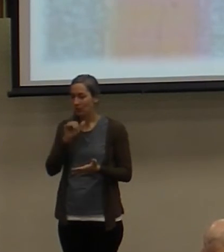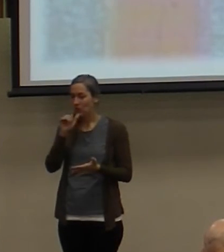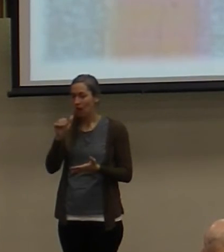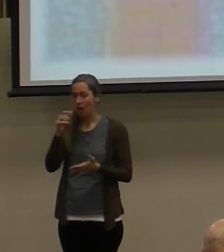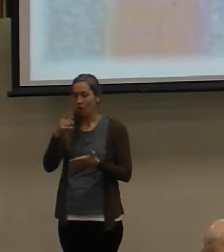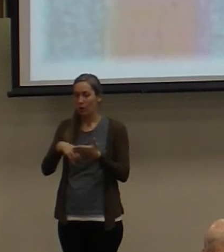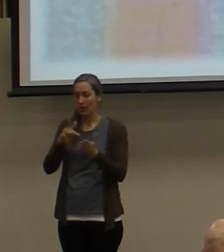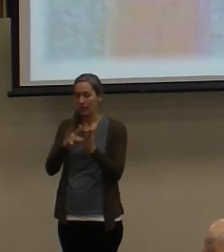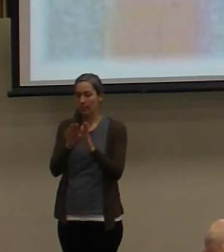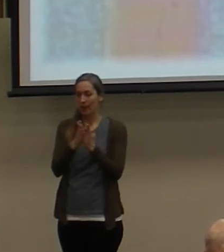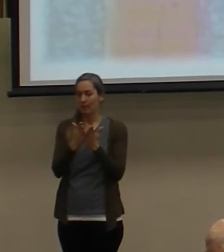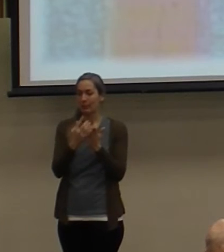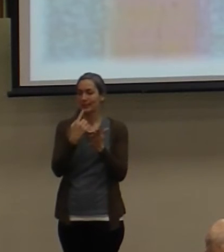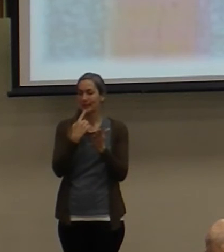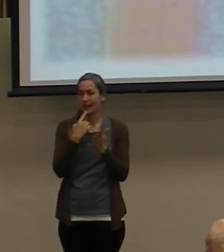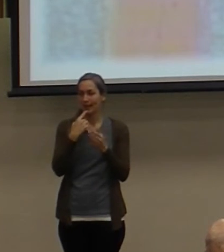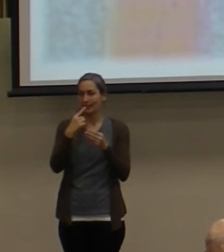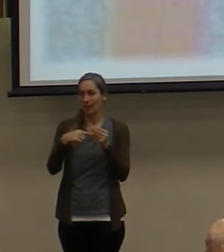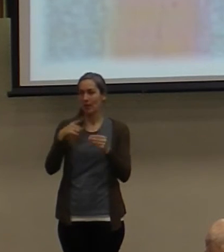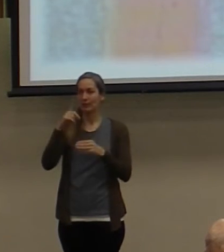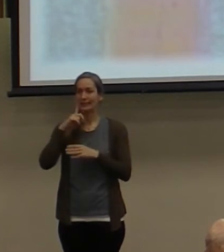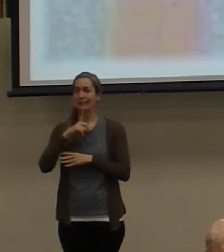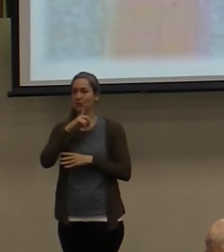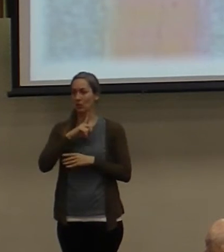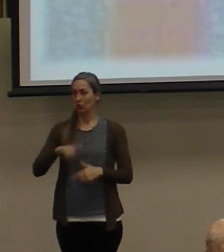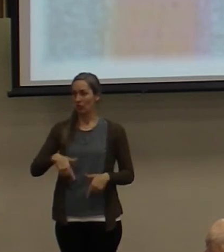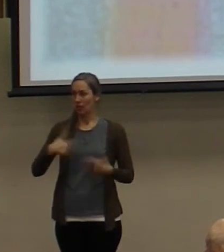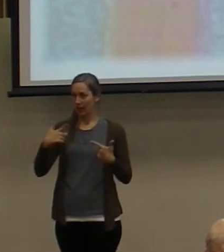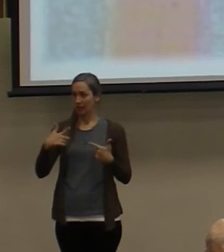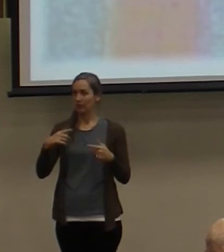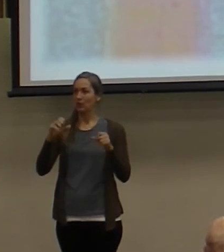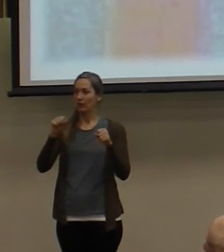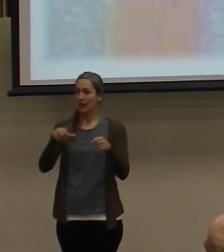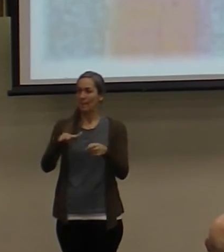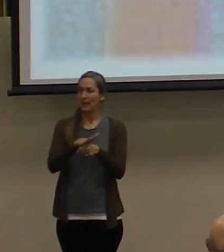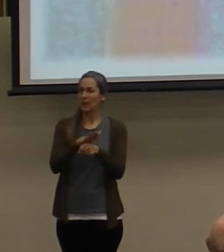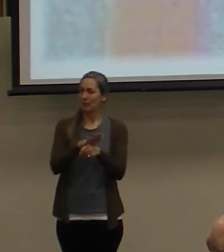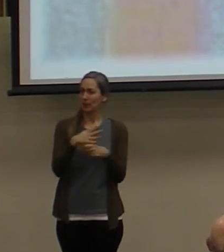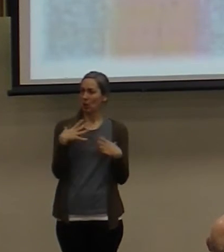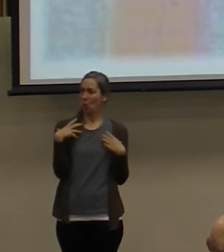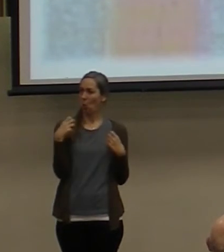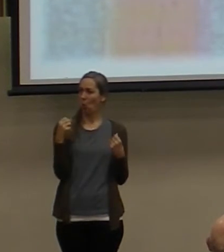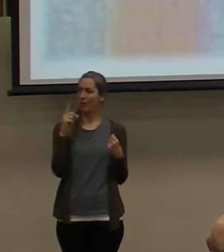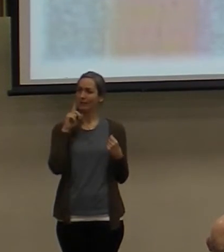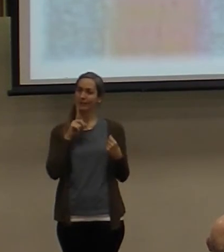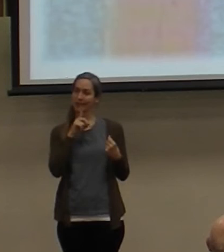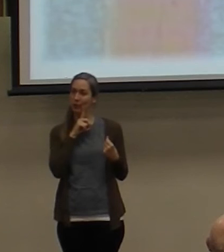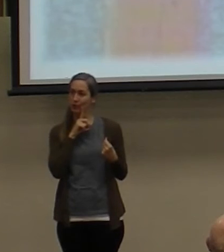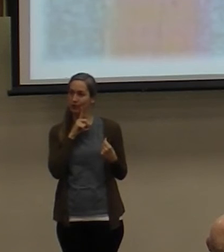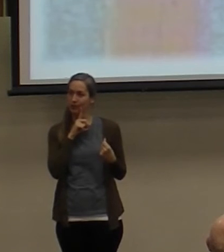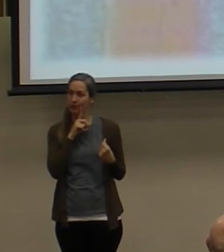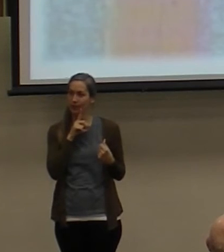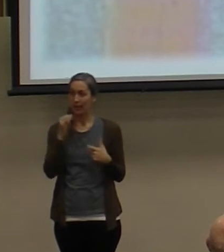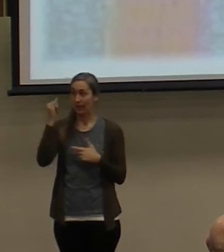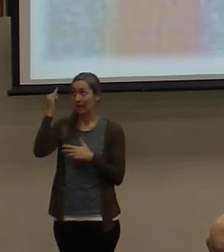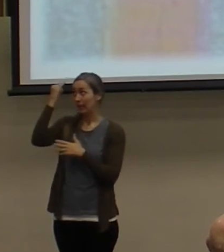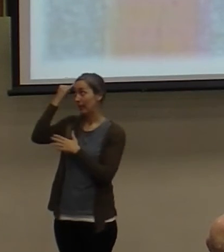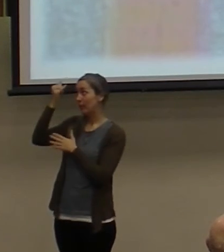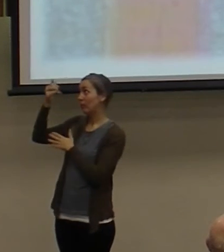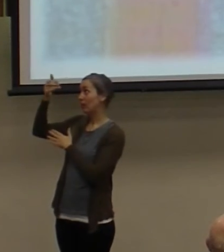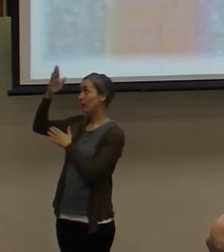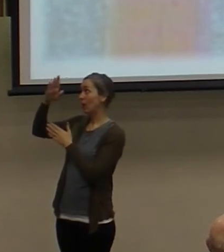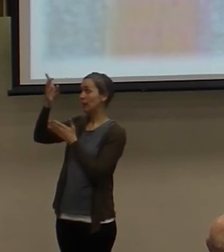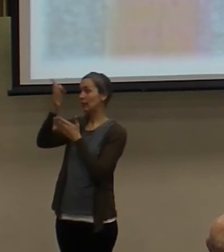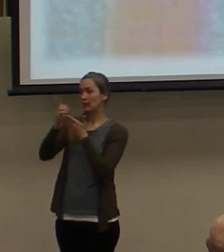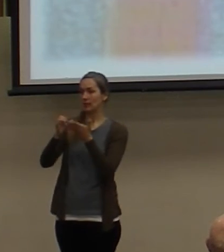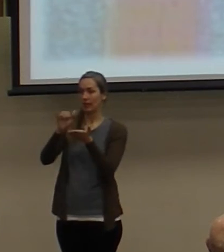You can be complete and whole and a fulfilled person and still be a single person if that's what God designed for